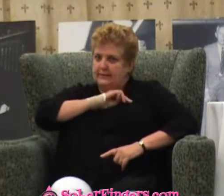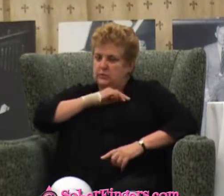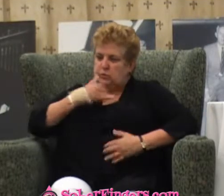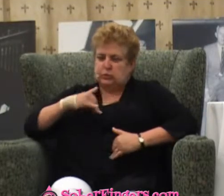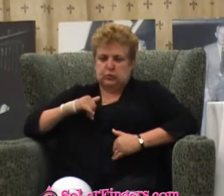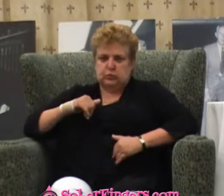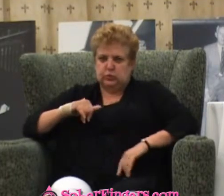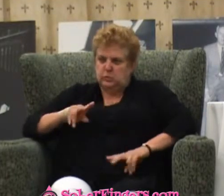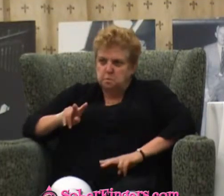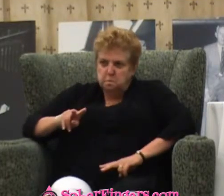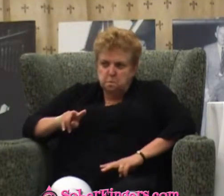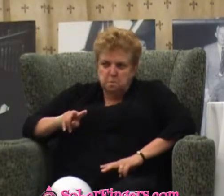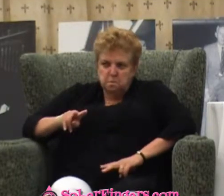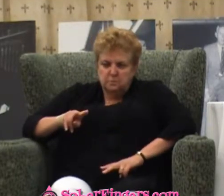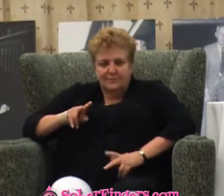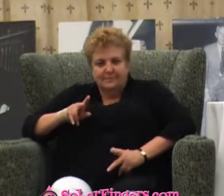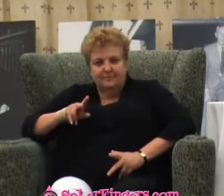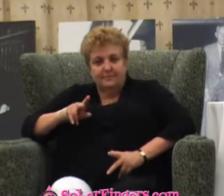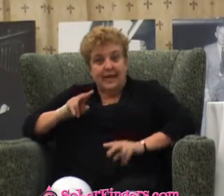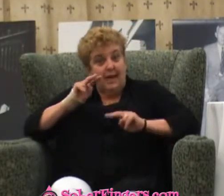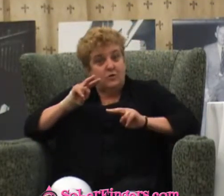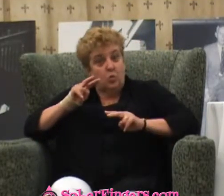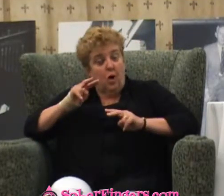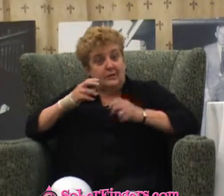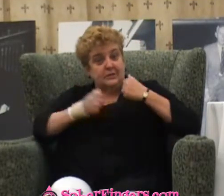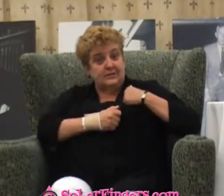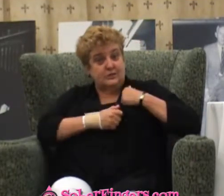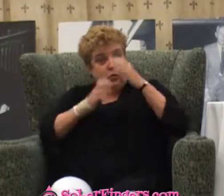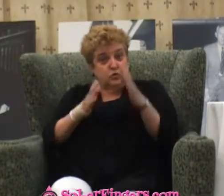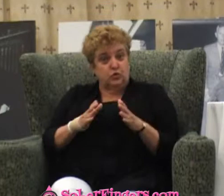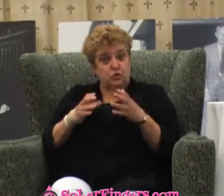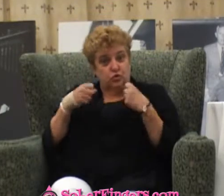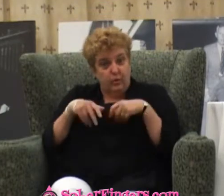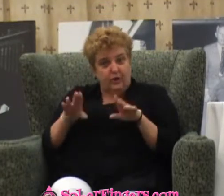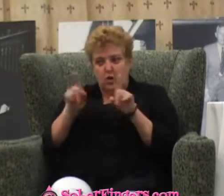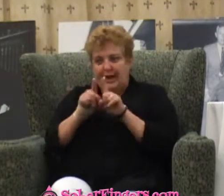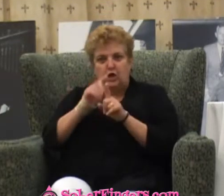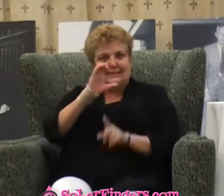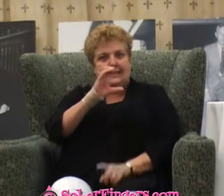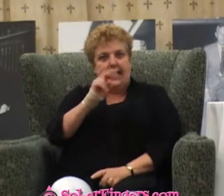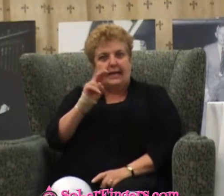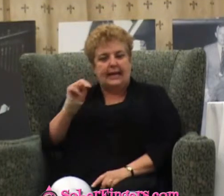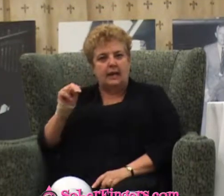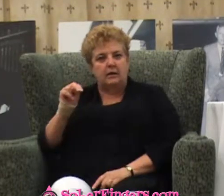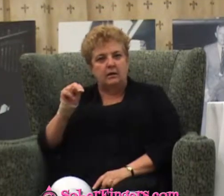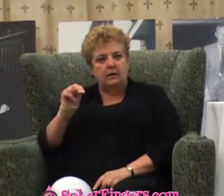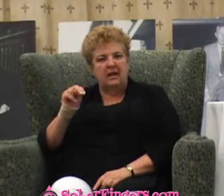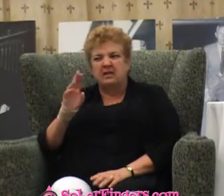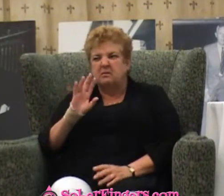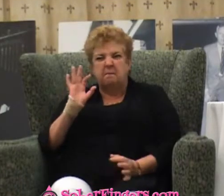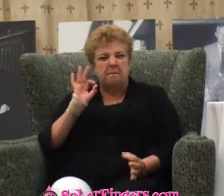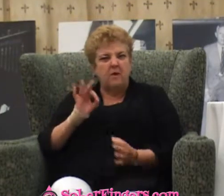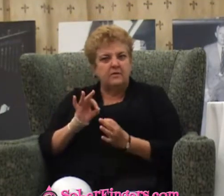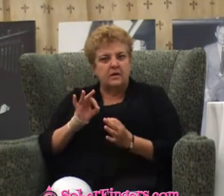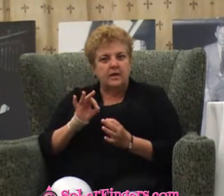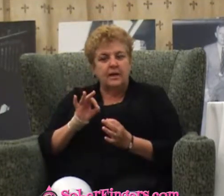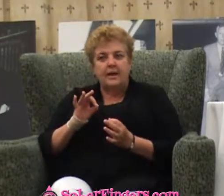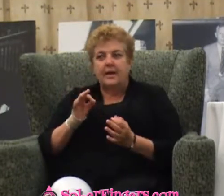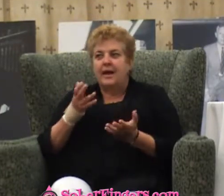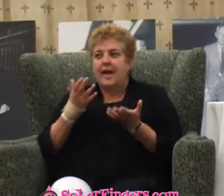You know, but if you ever watch a soldier surrender like on CNN, the illustration's perfect. And you might want to relate it to alcohol if you're